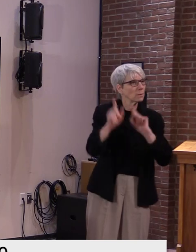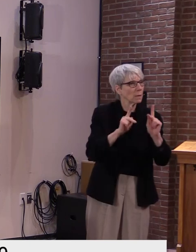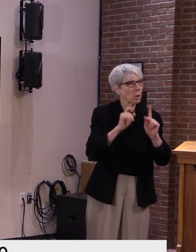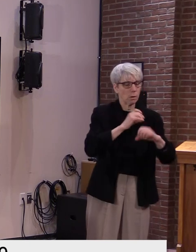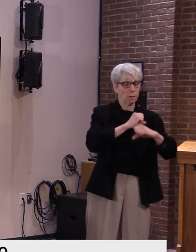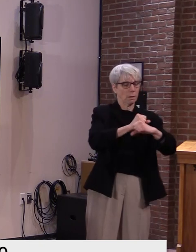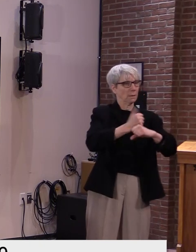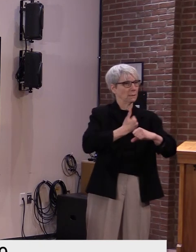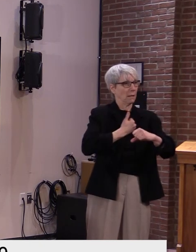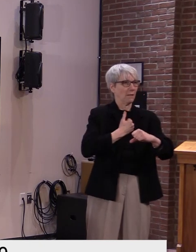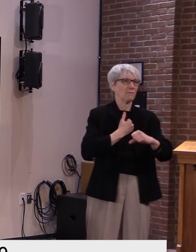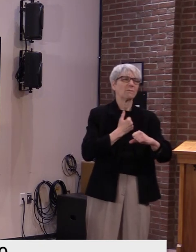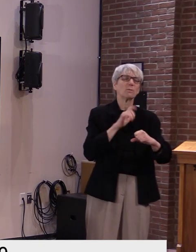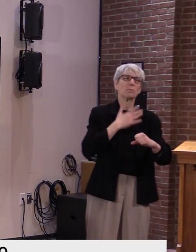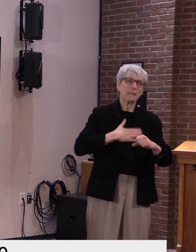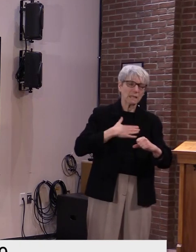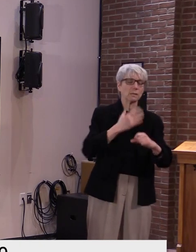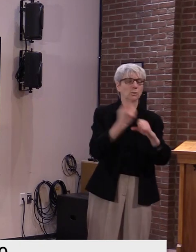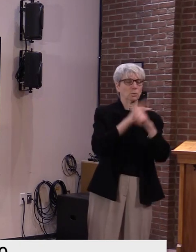Hey, thank you, Governor.